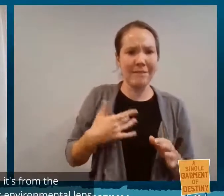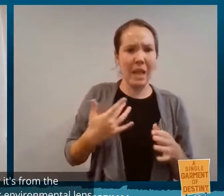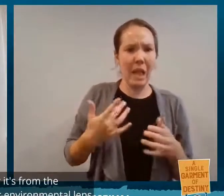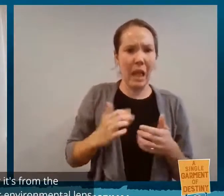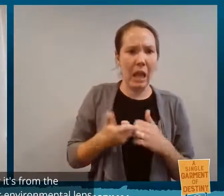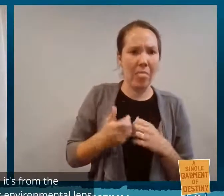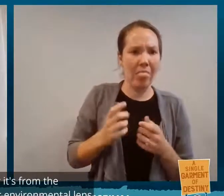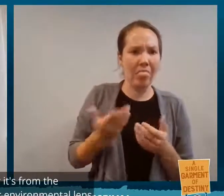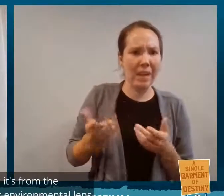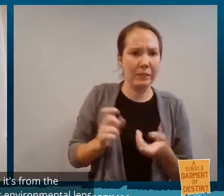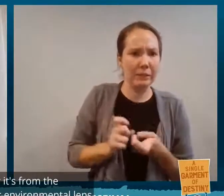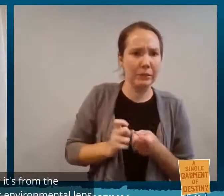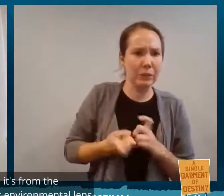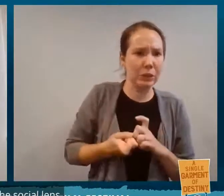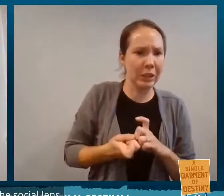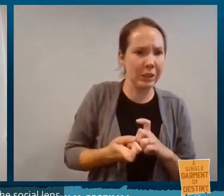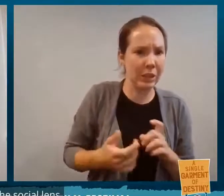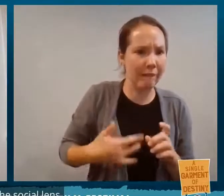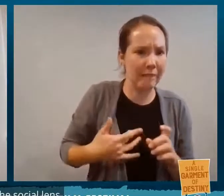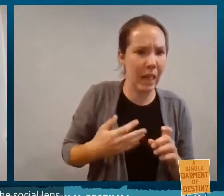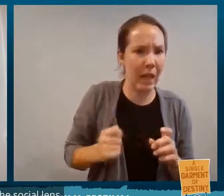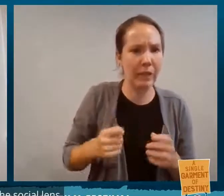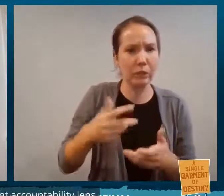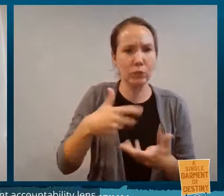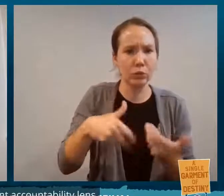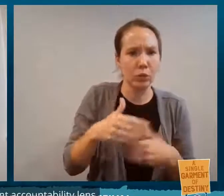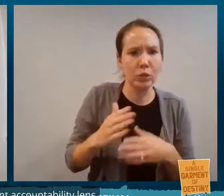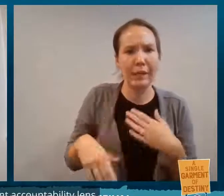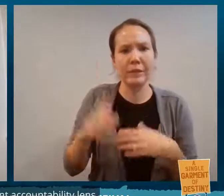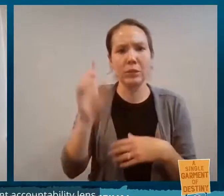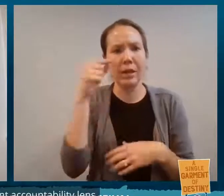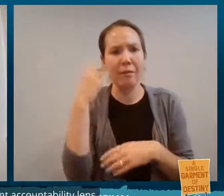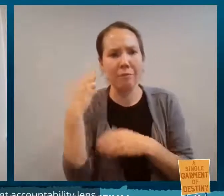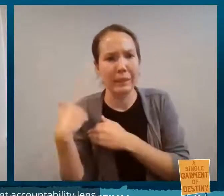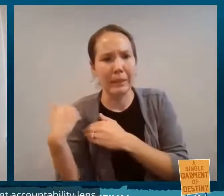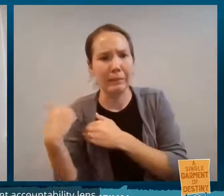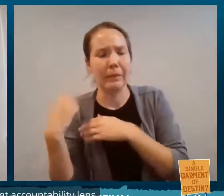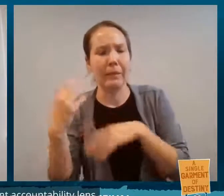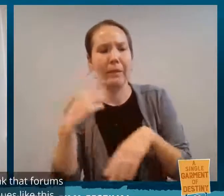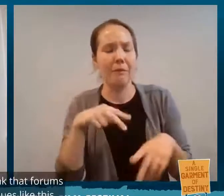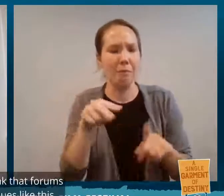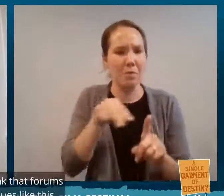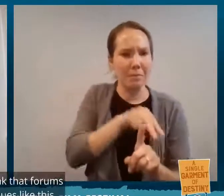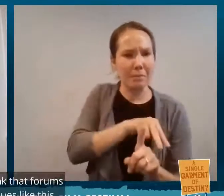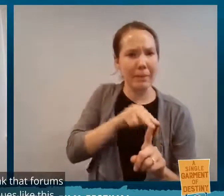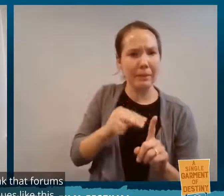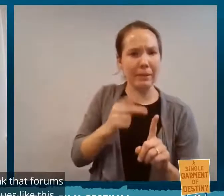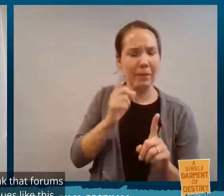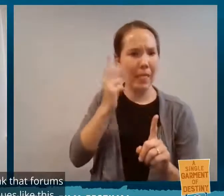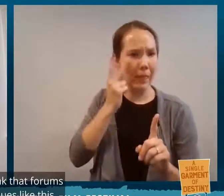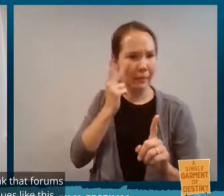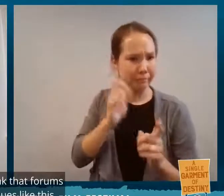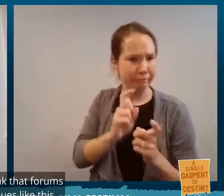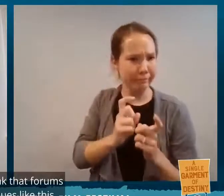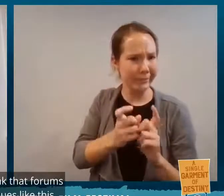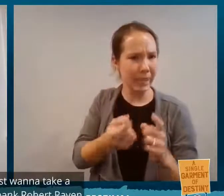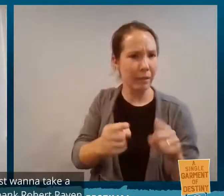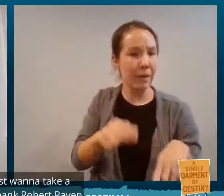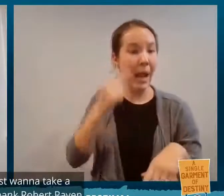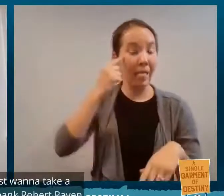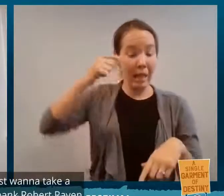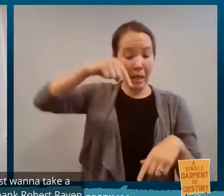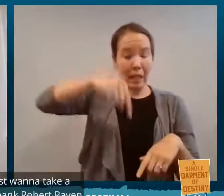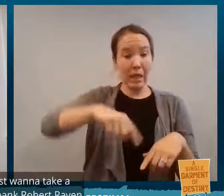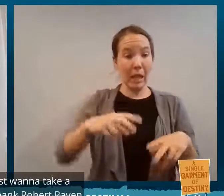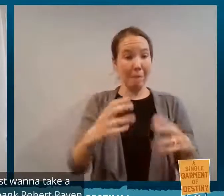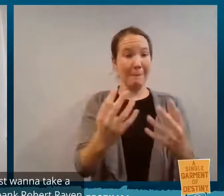the sustainability or environmental lens, or from the social lens, or the government accountability lens. And I think that forums and venues like this, and I